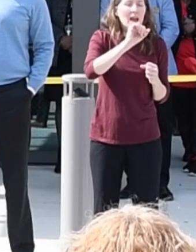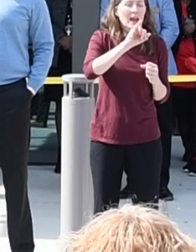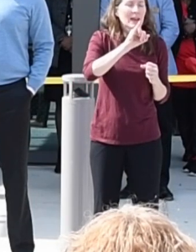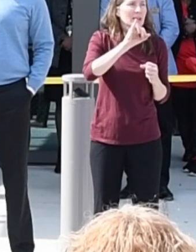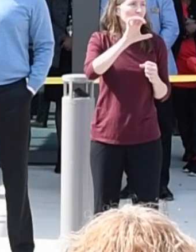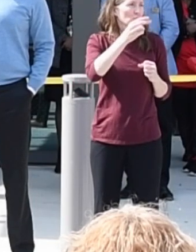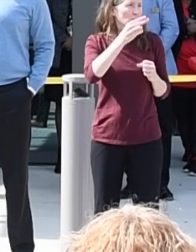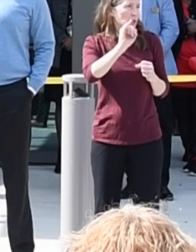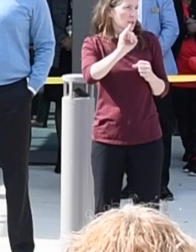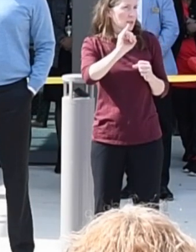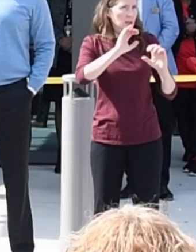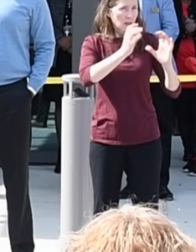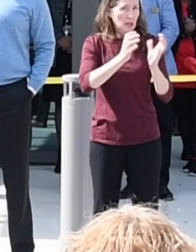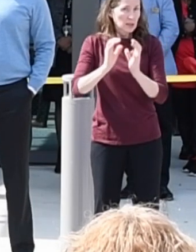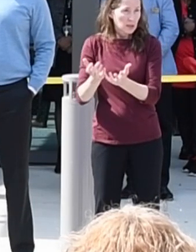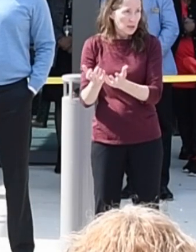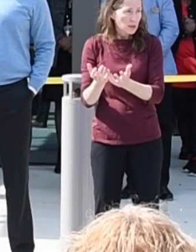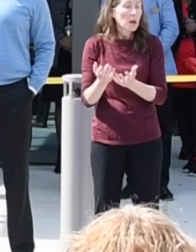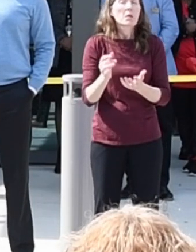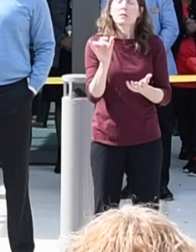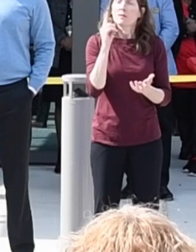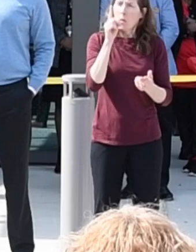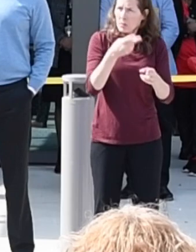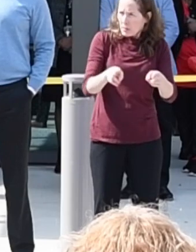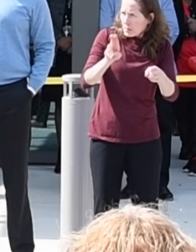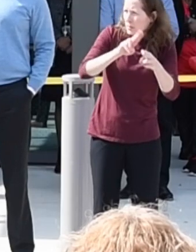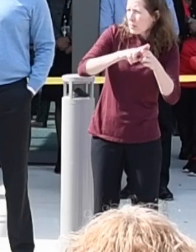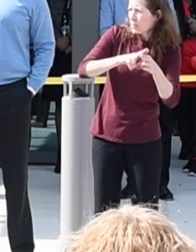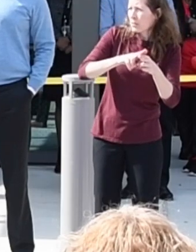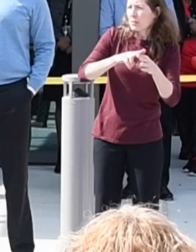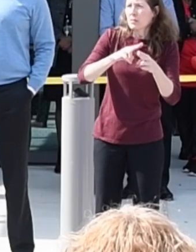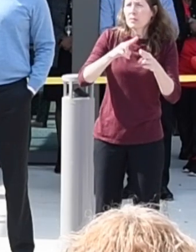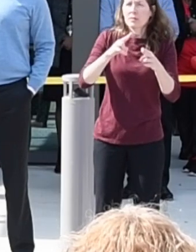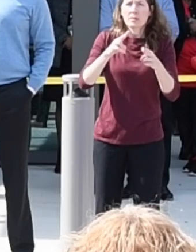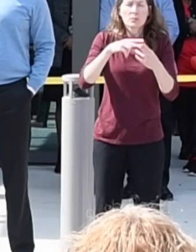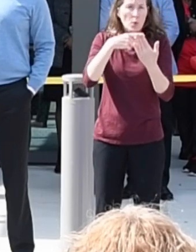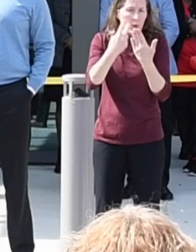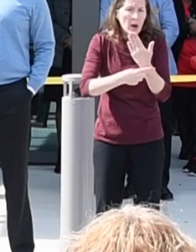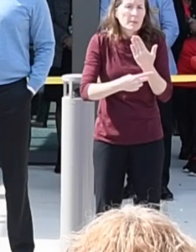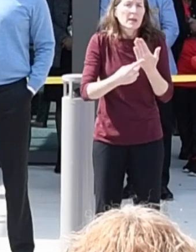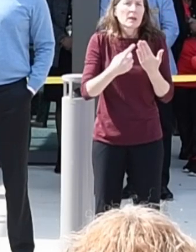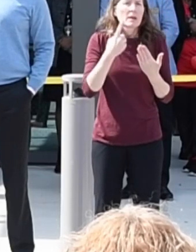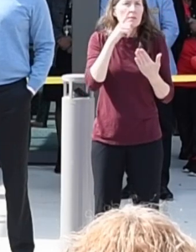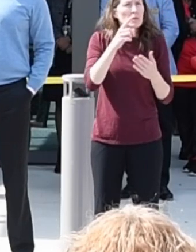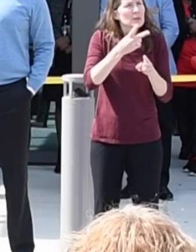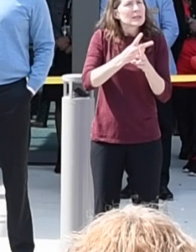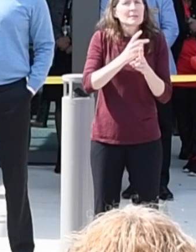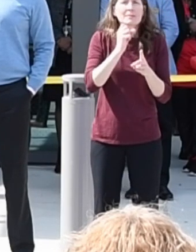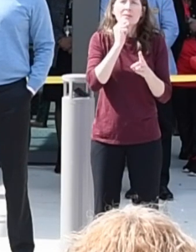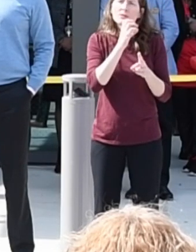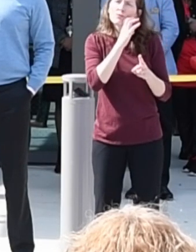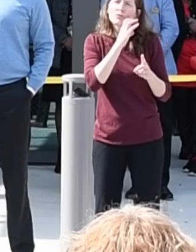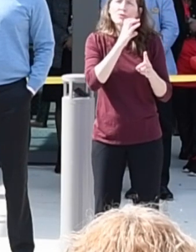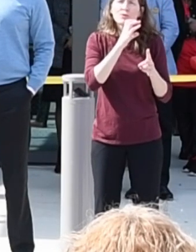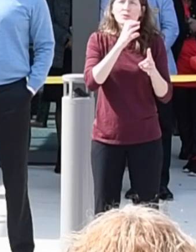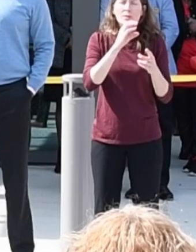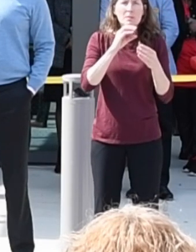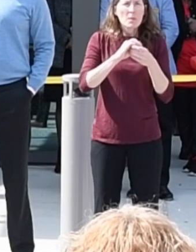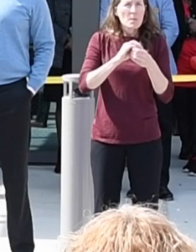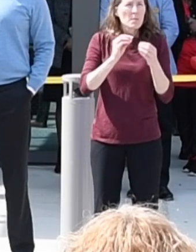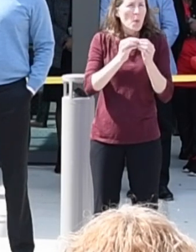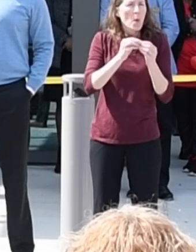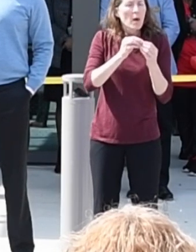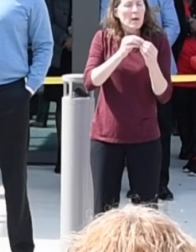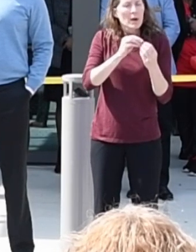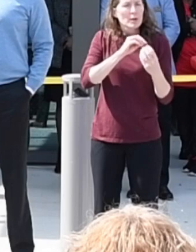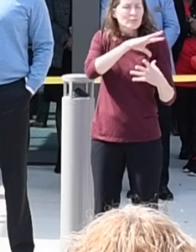the demand and for additional programming that will keep our seniors engaged mentally, physically, and spiritually. I would